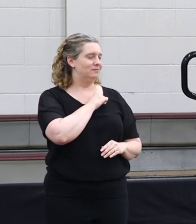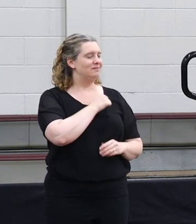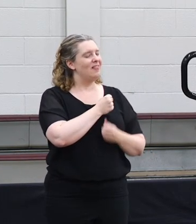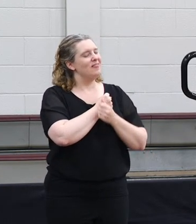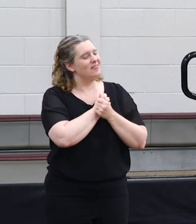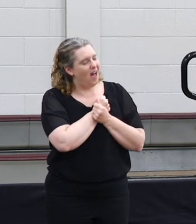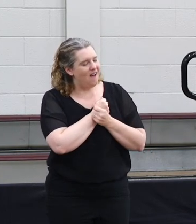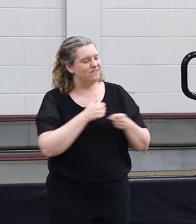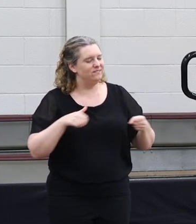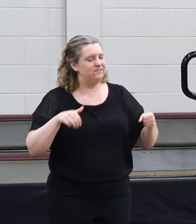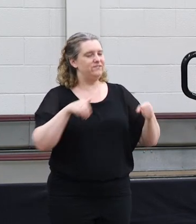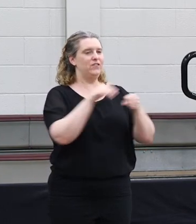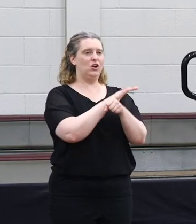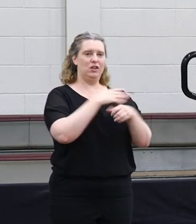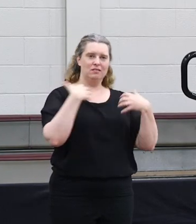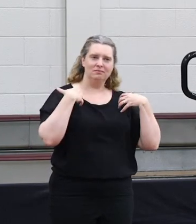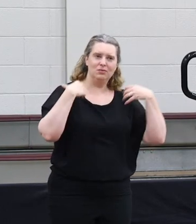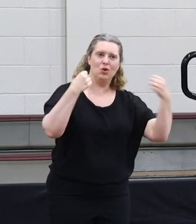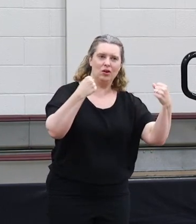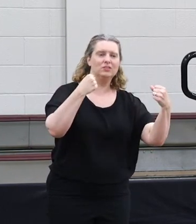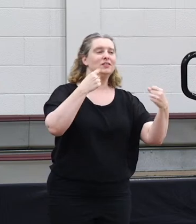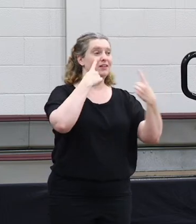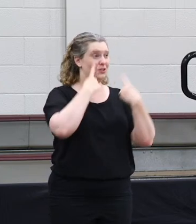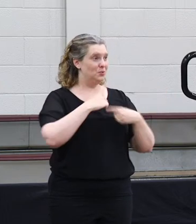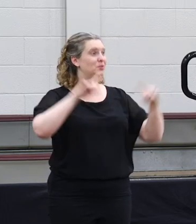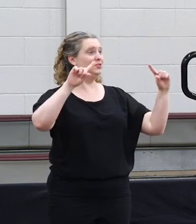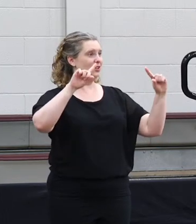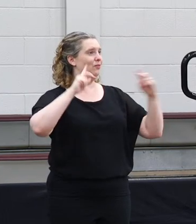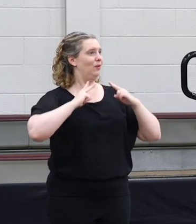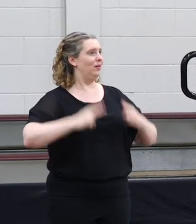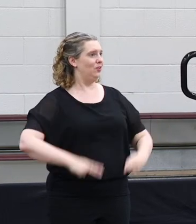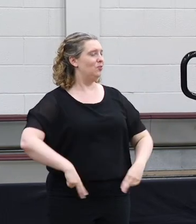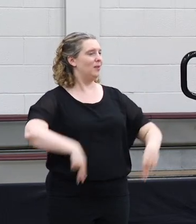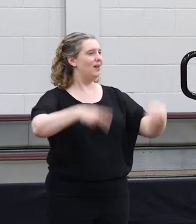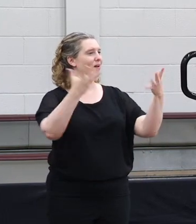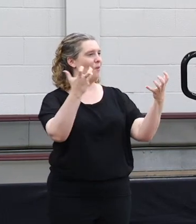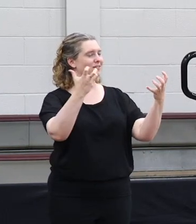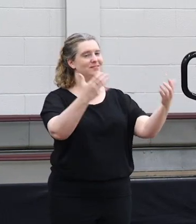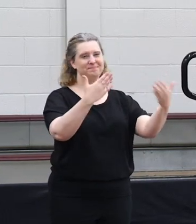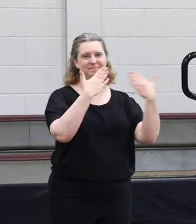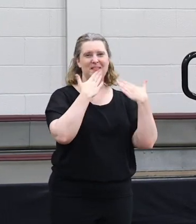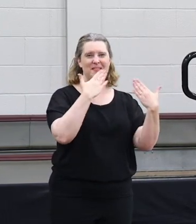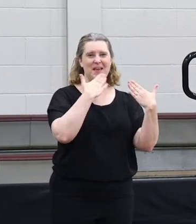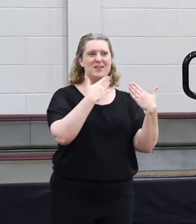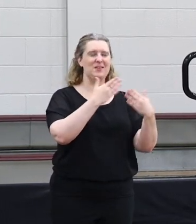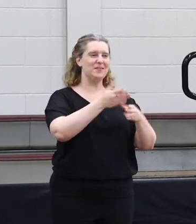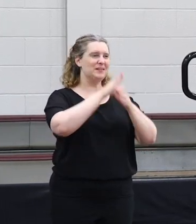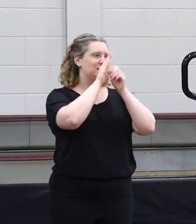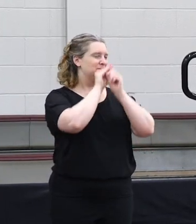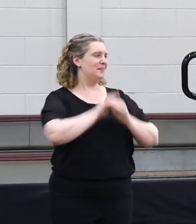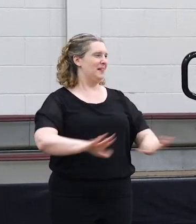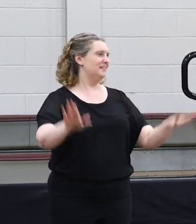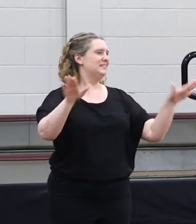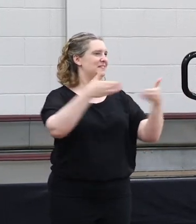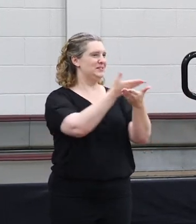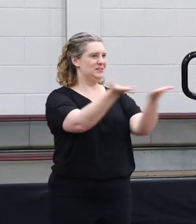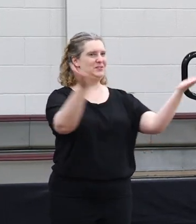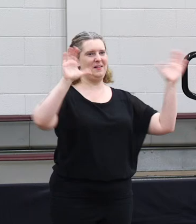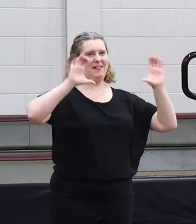wholeheartedly and have courage, and you will achieve what humanity has always dreamed of. Thank you, and Godspeed, class of